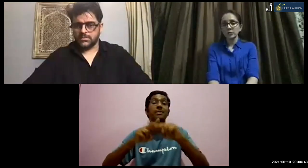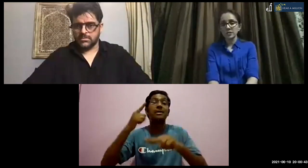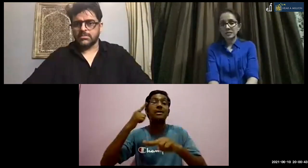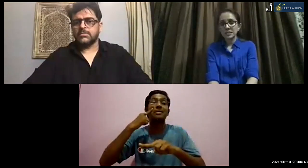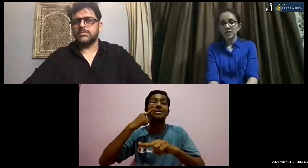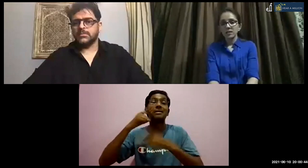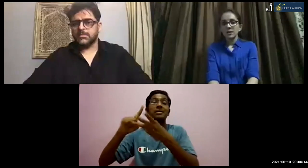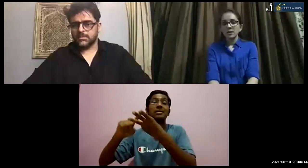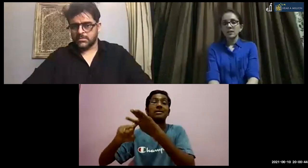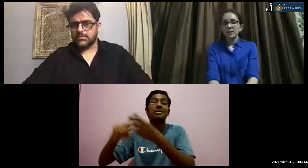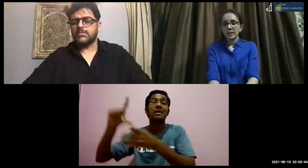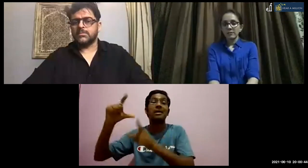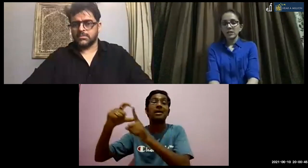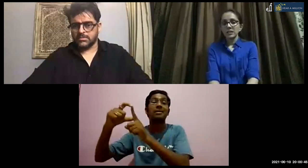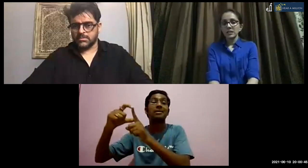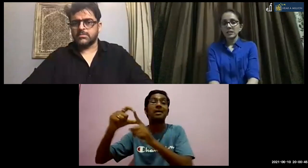their houses.